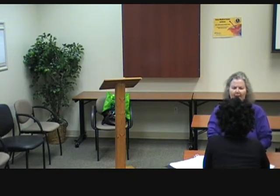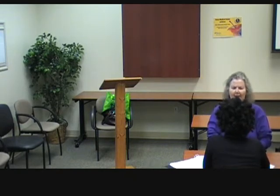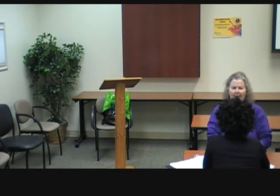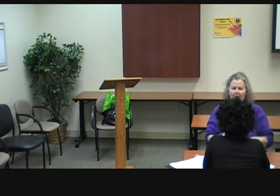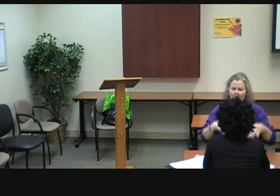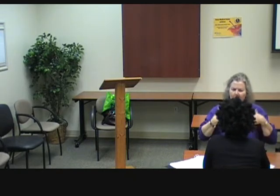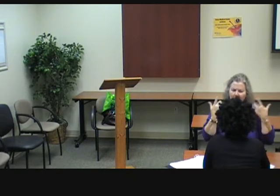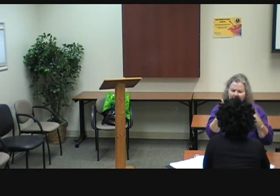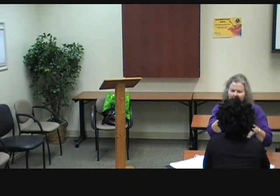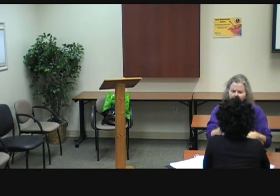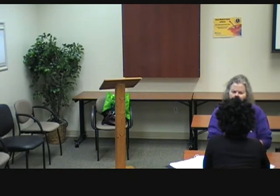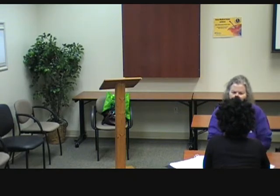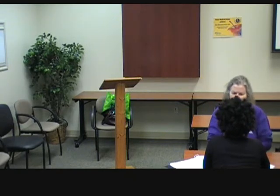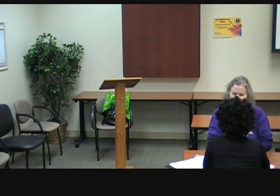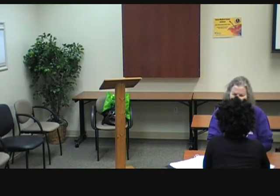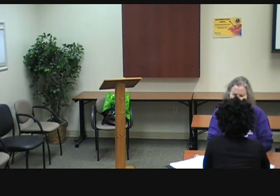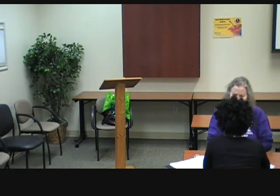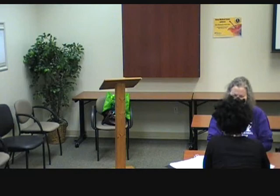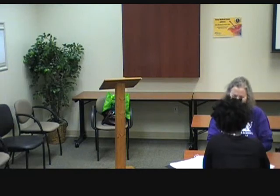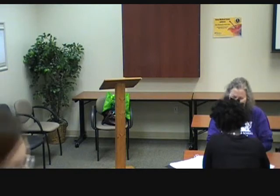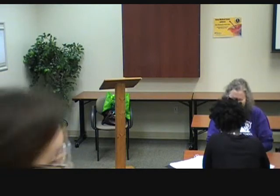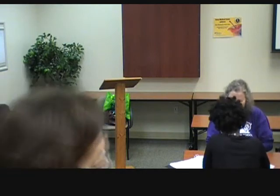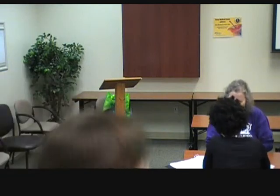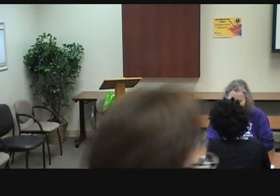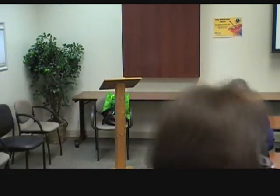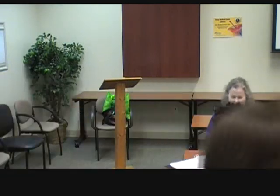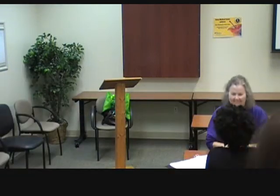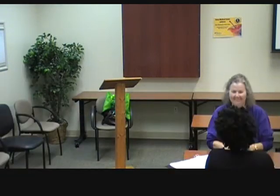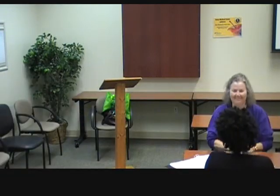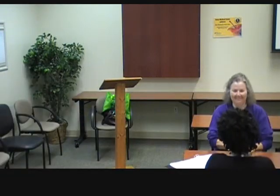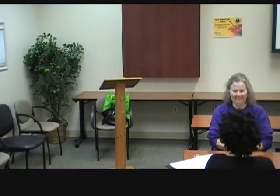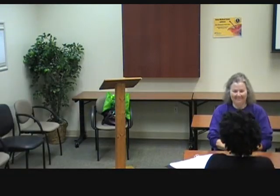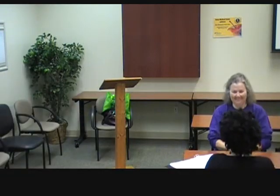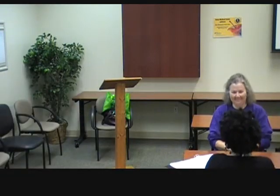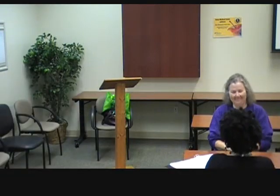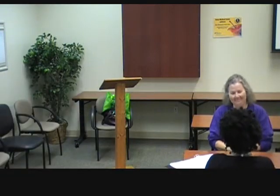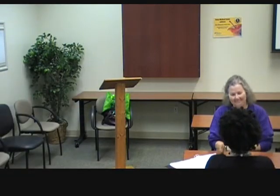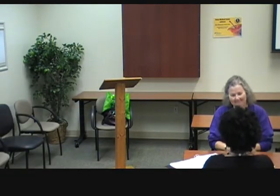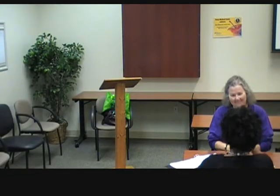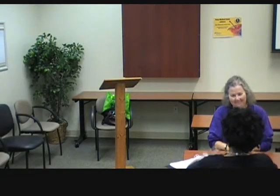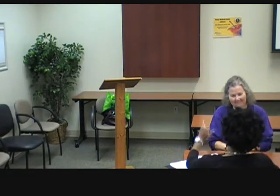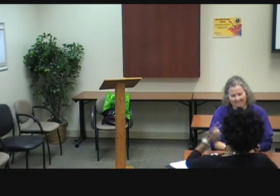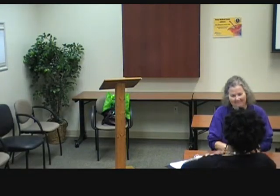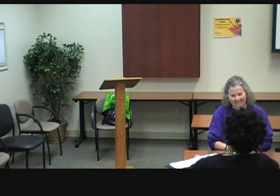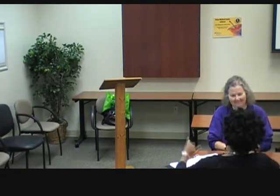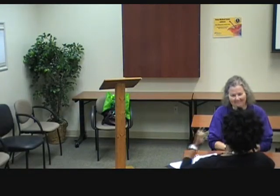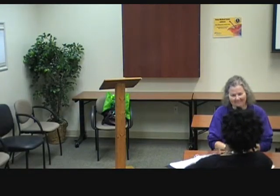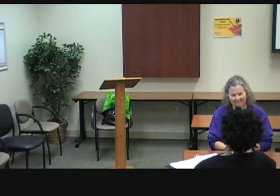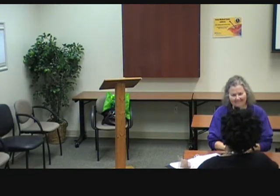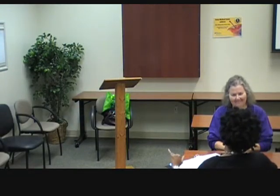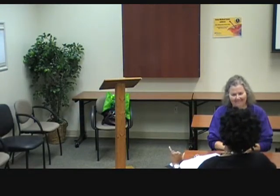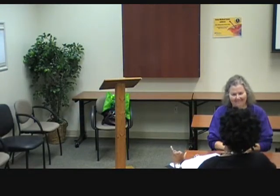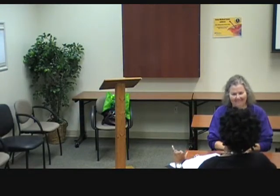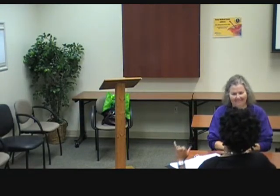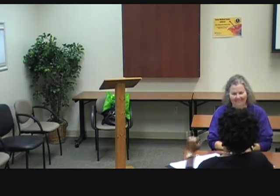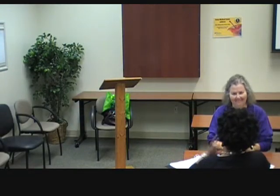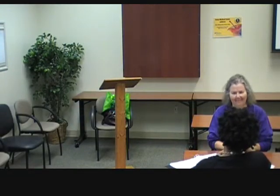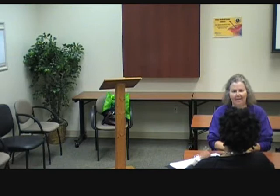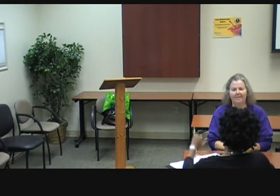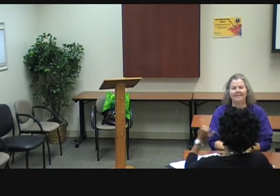I just told her everything. And I would still be confused. Confused. Okay, now Ann, I was telling her